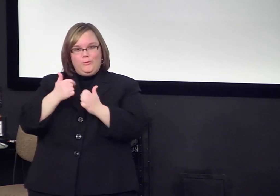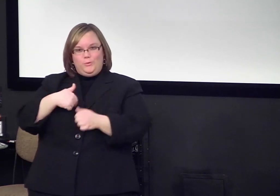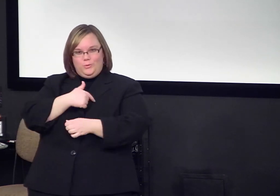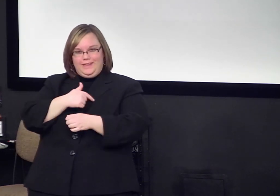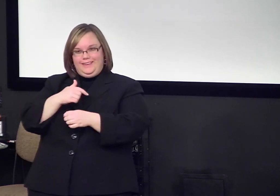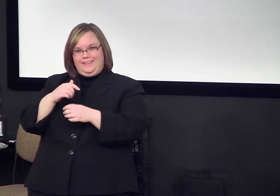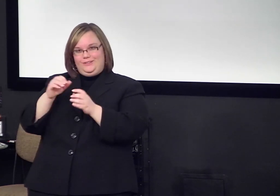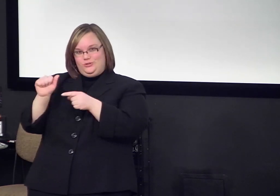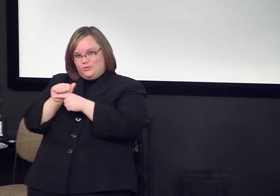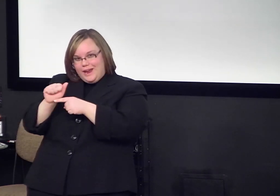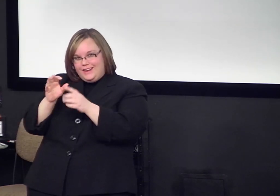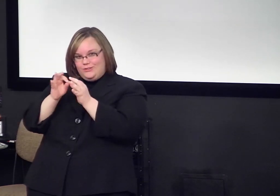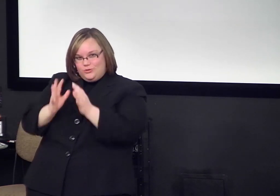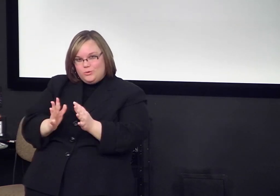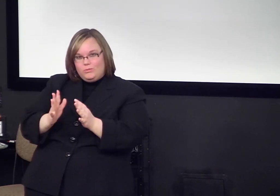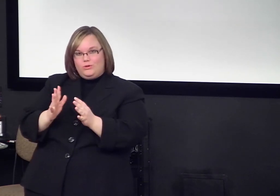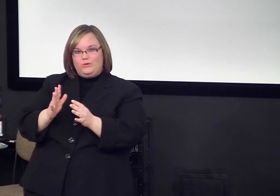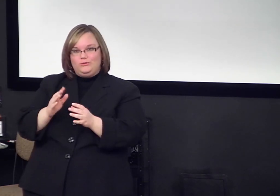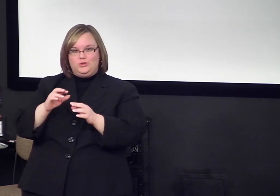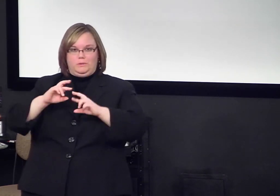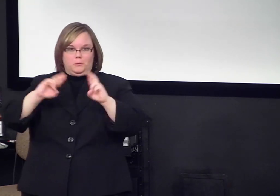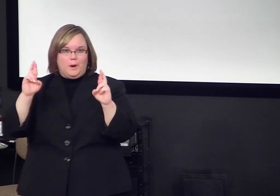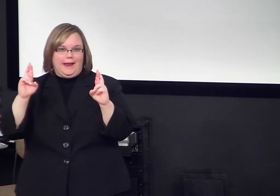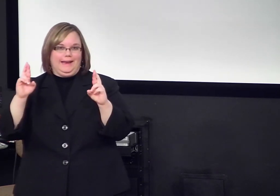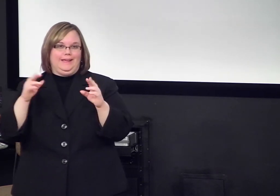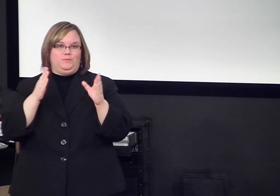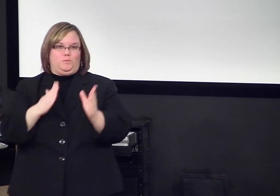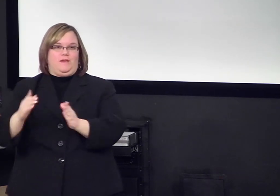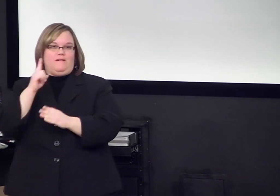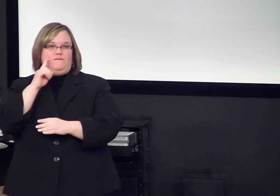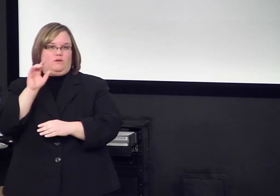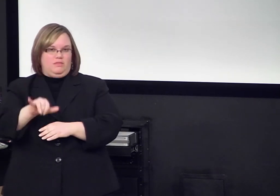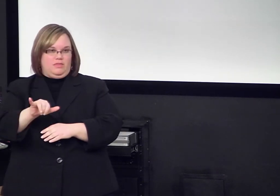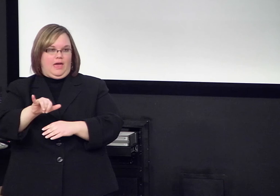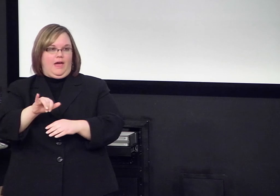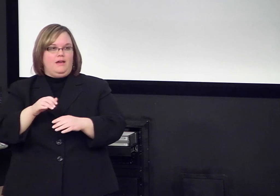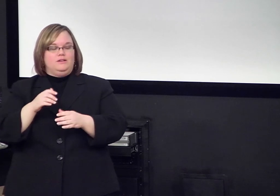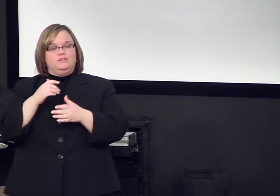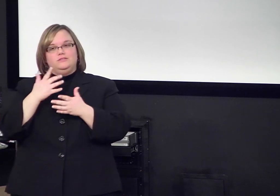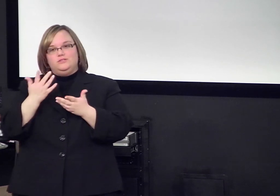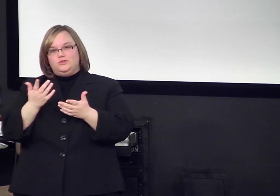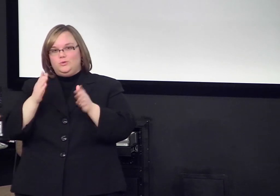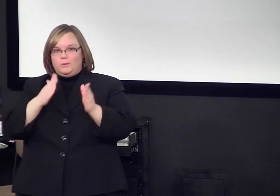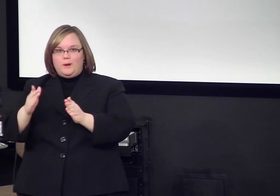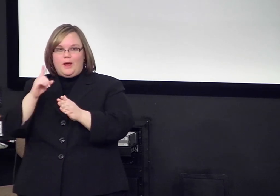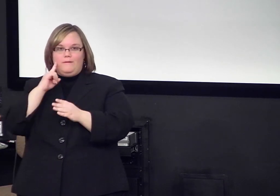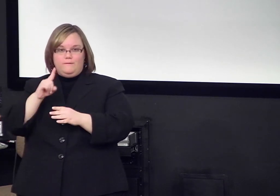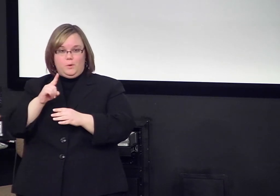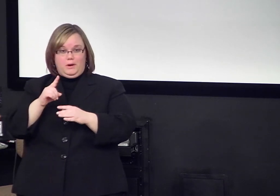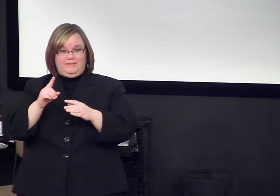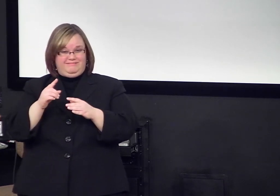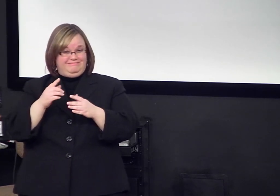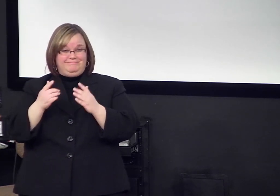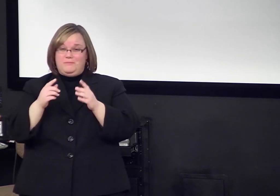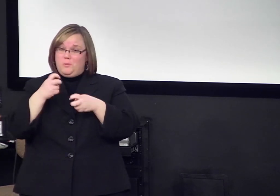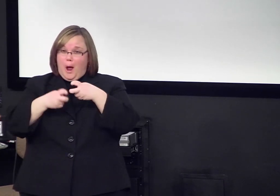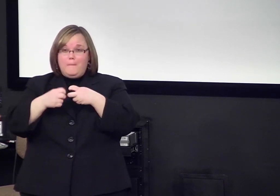callers, and more importantly, how we train interpreters to be prepared for those types of interferences